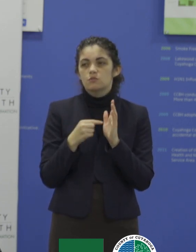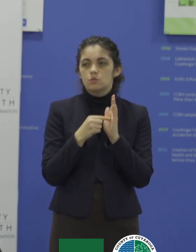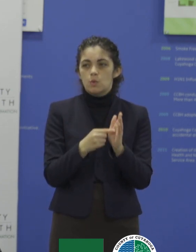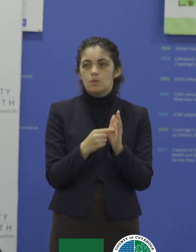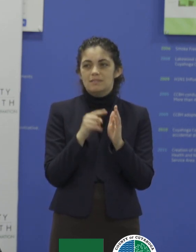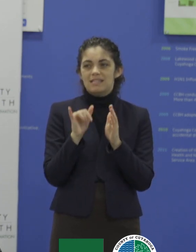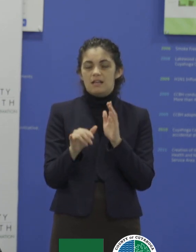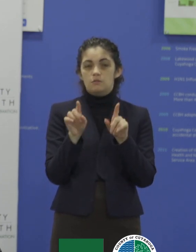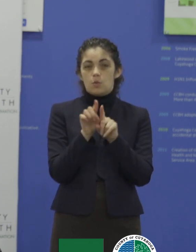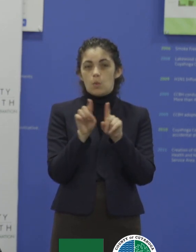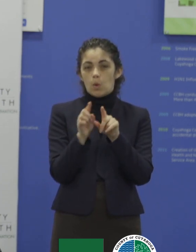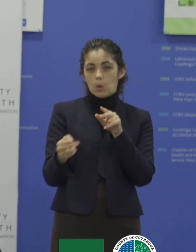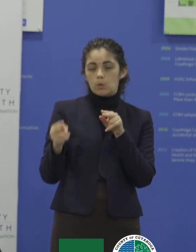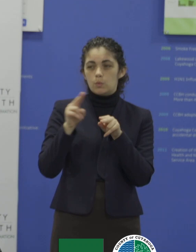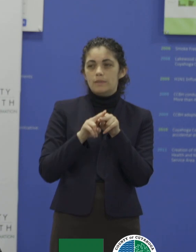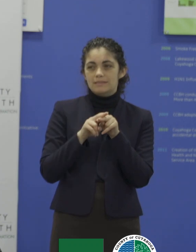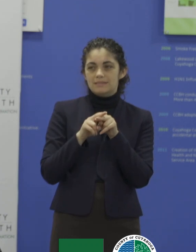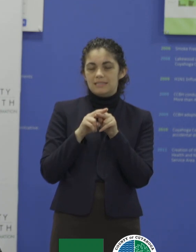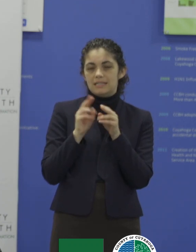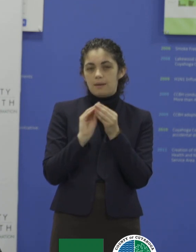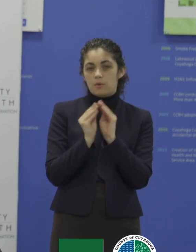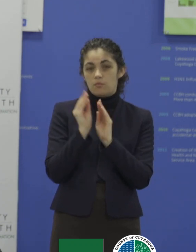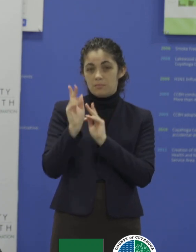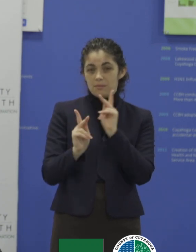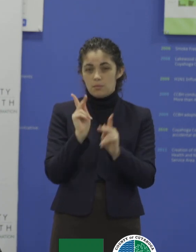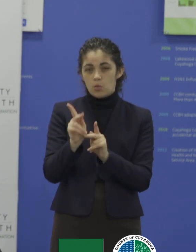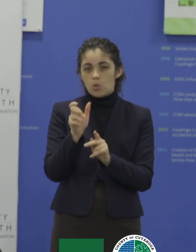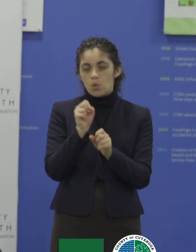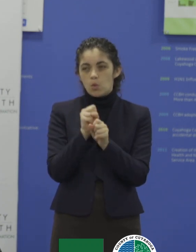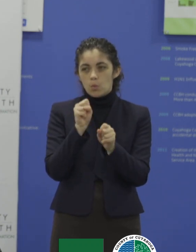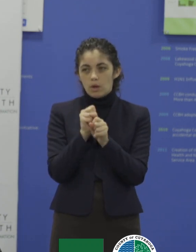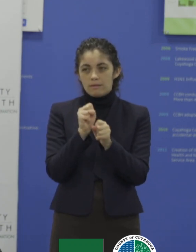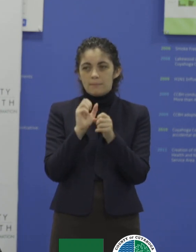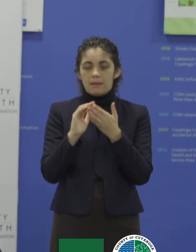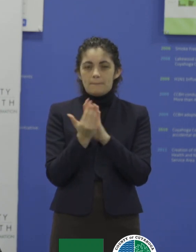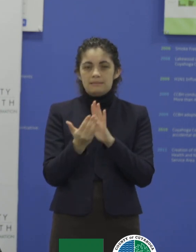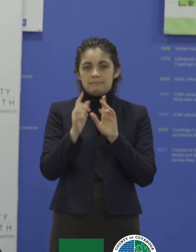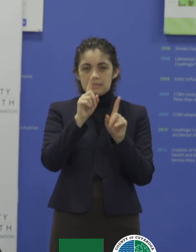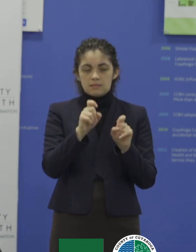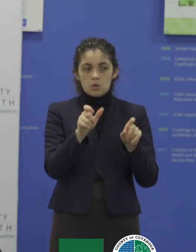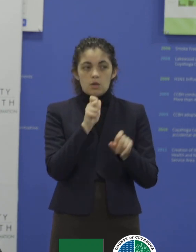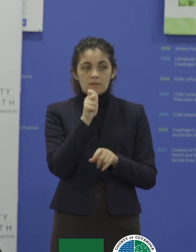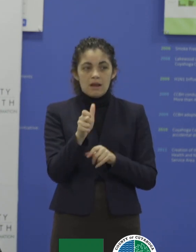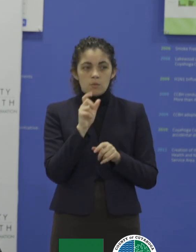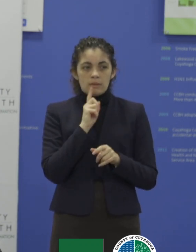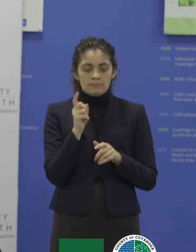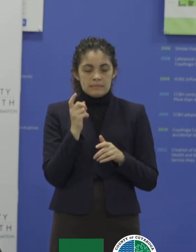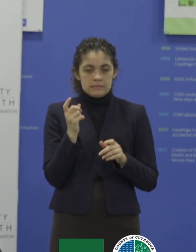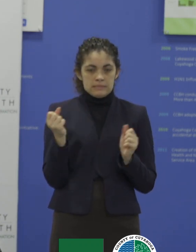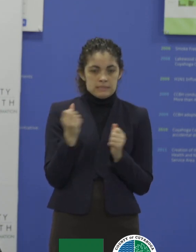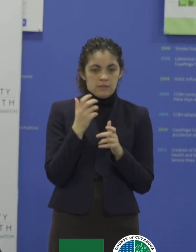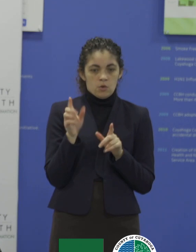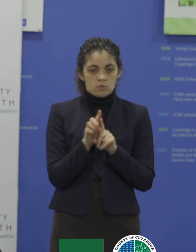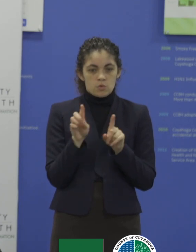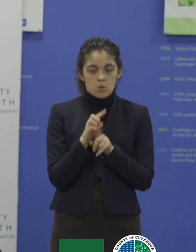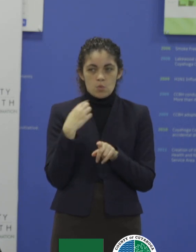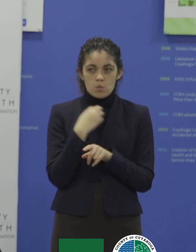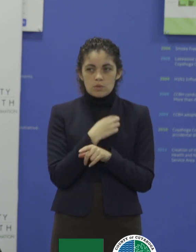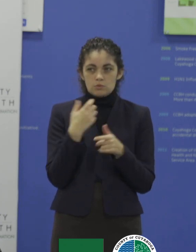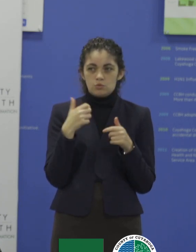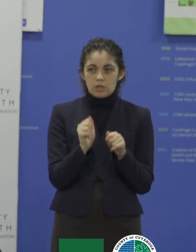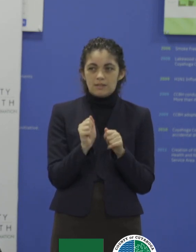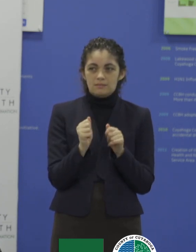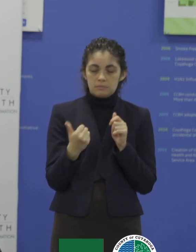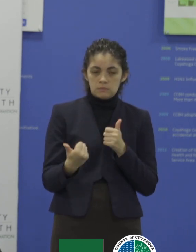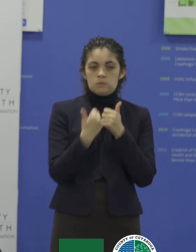changes, that also had increased the number of healthcare employees being tested. So I don't think it's cause for alarm. I think what we're doing is trying to